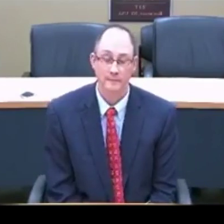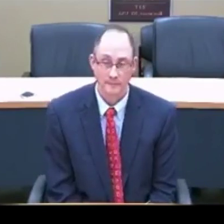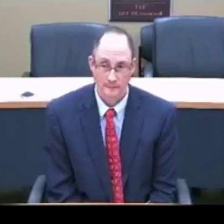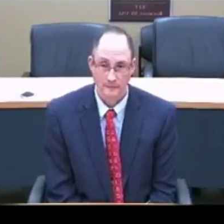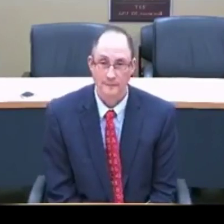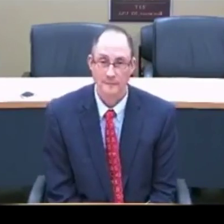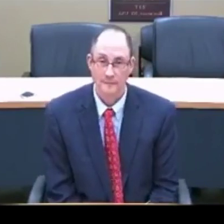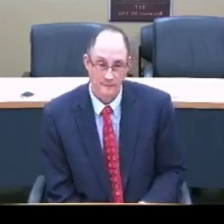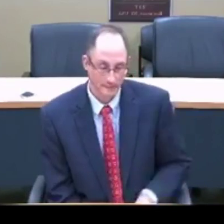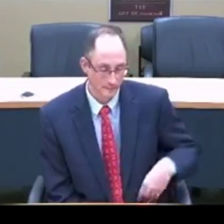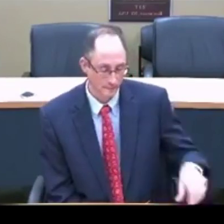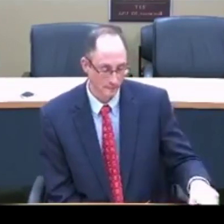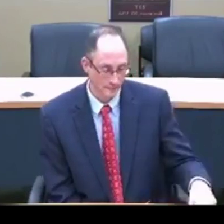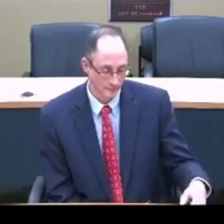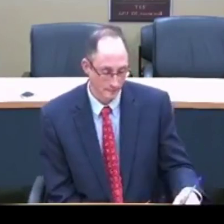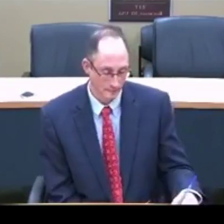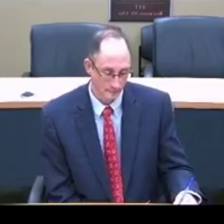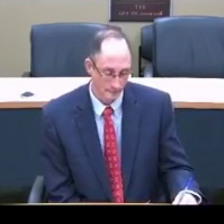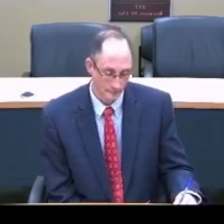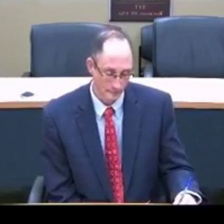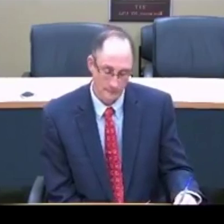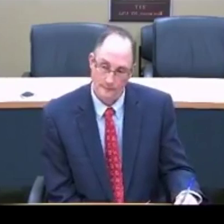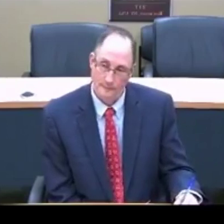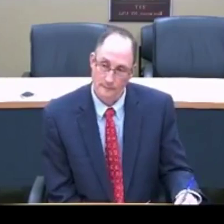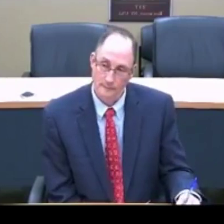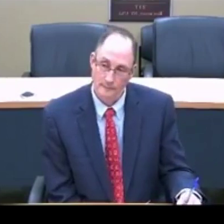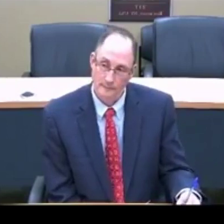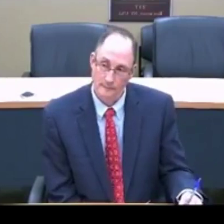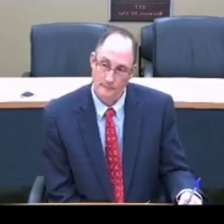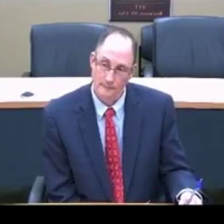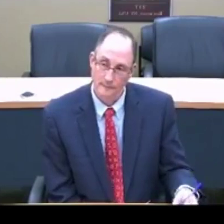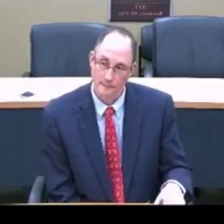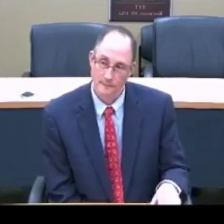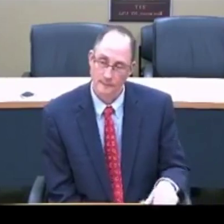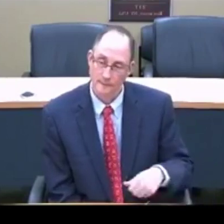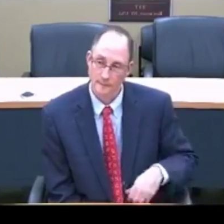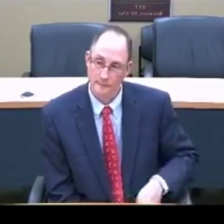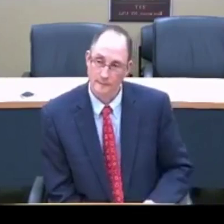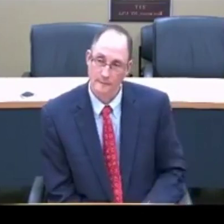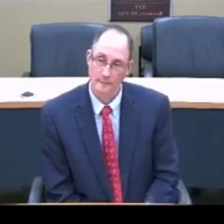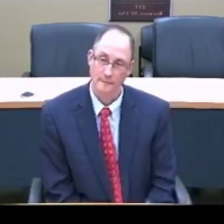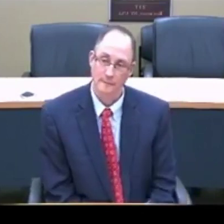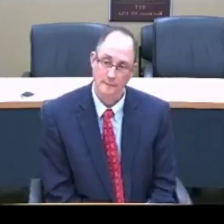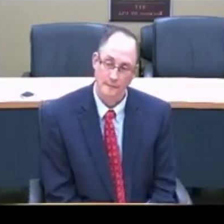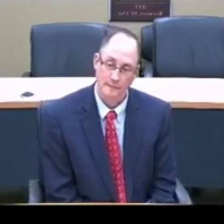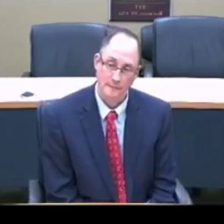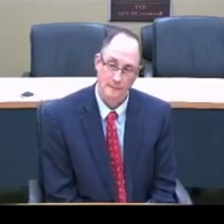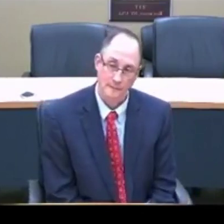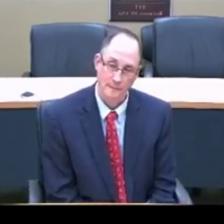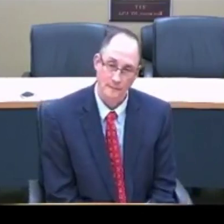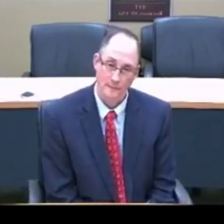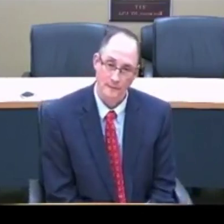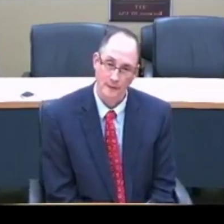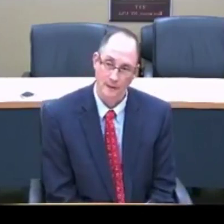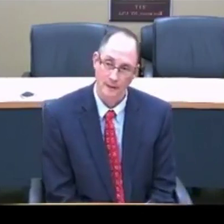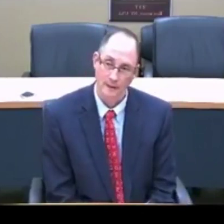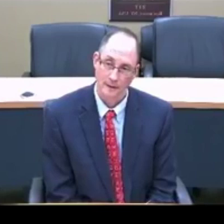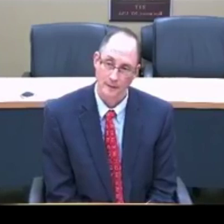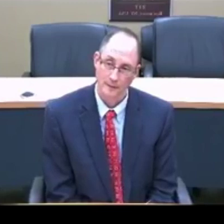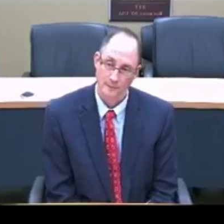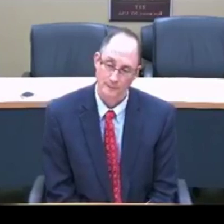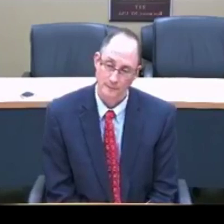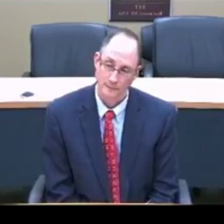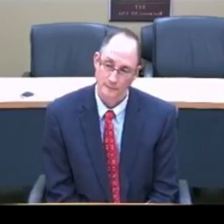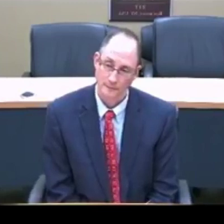so this is not just about employing people that are hard of hearing and deaf. This is also about retaining